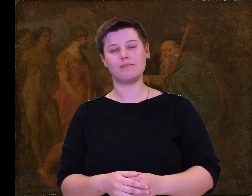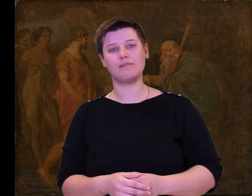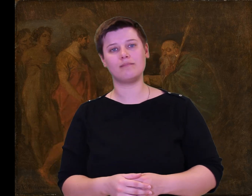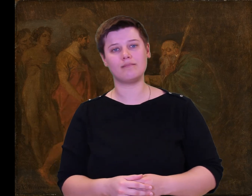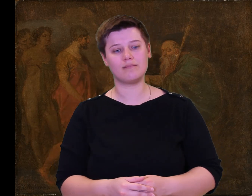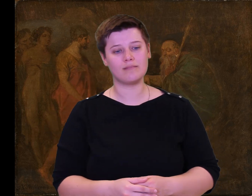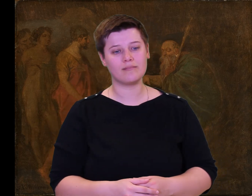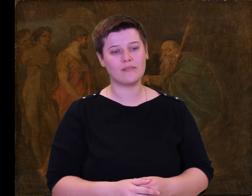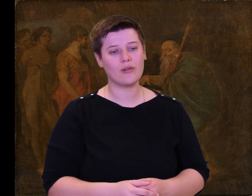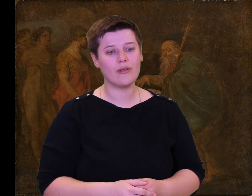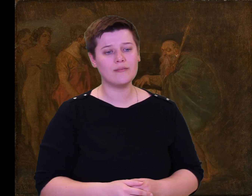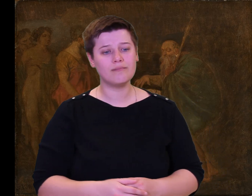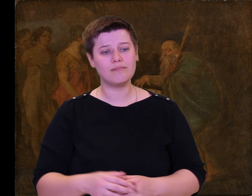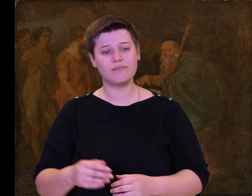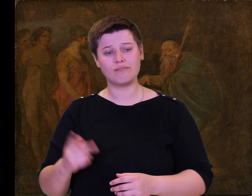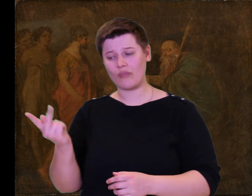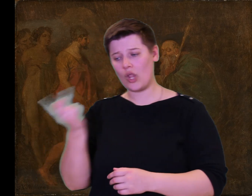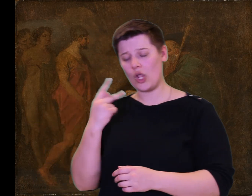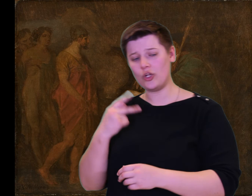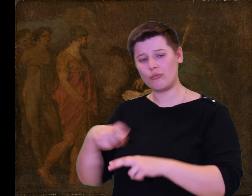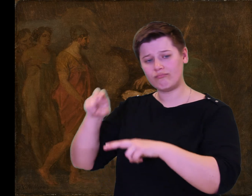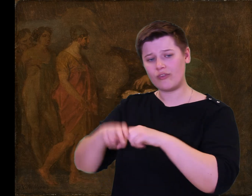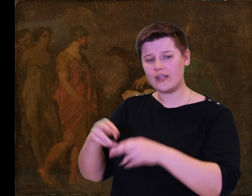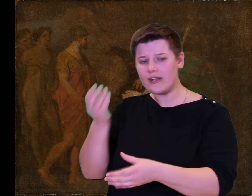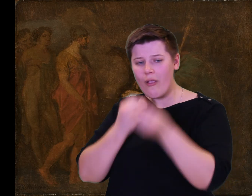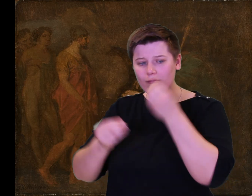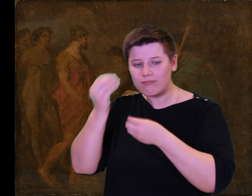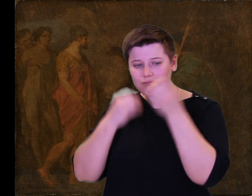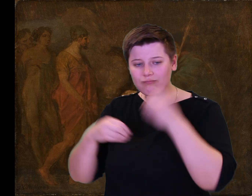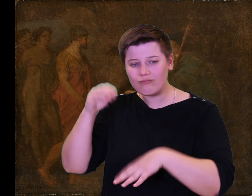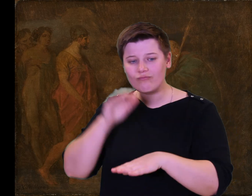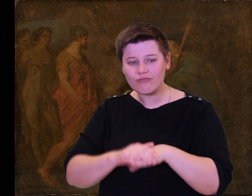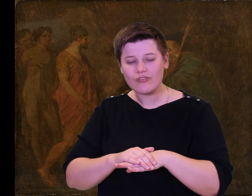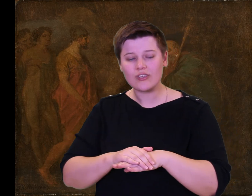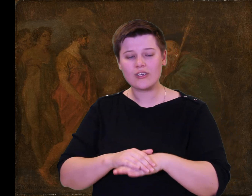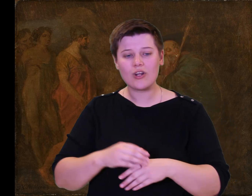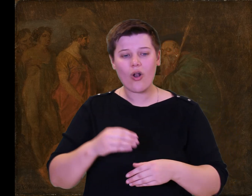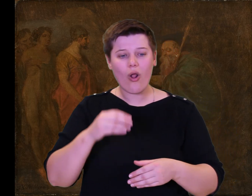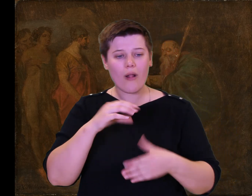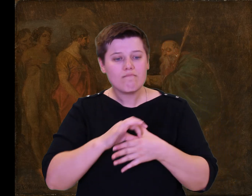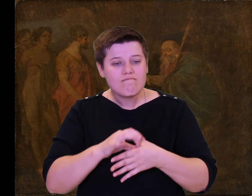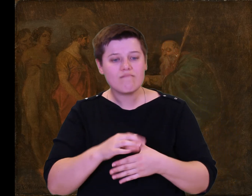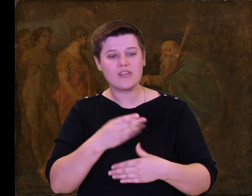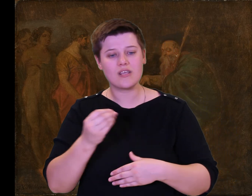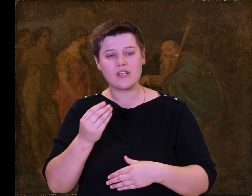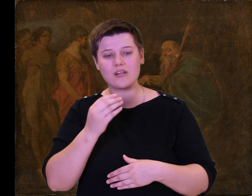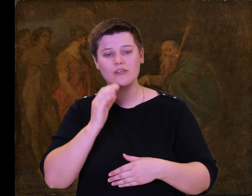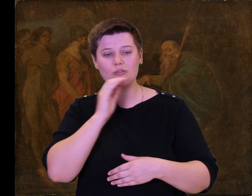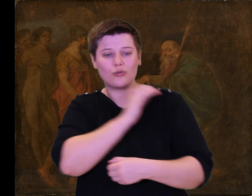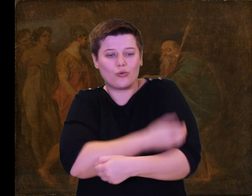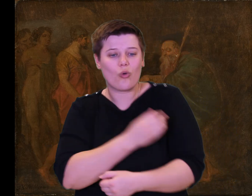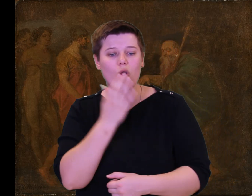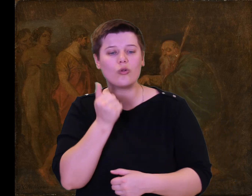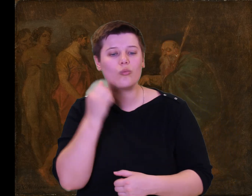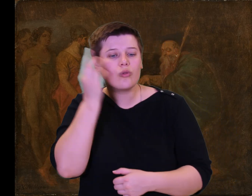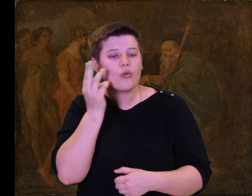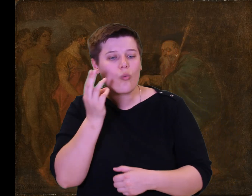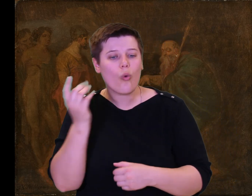When dawn came, born early, with her fingertips like petals, Circe, the well-groomed goddess,